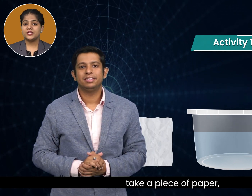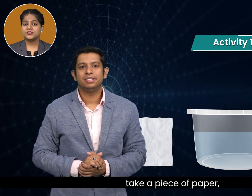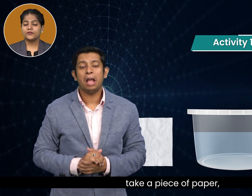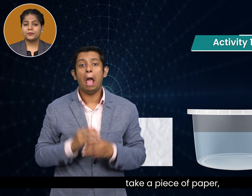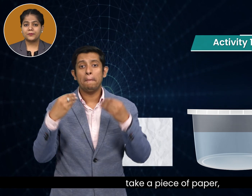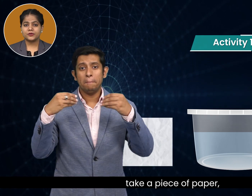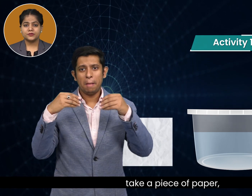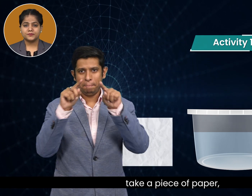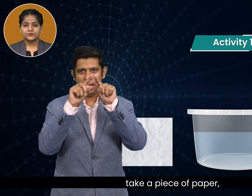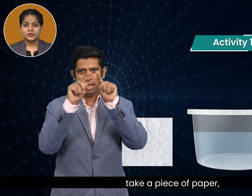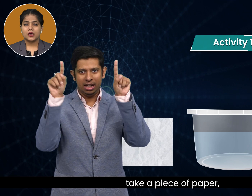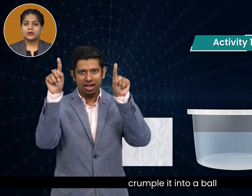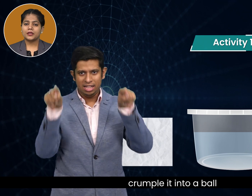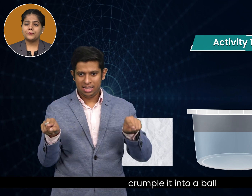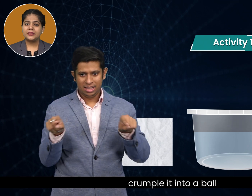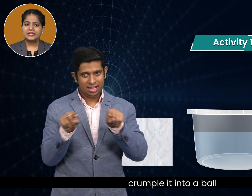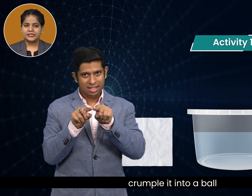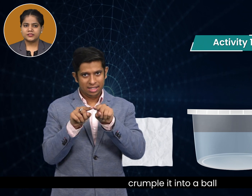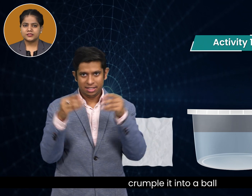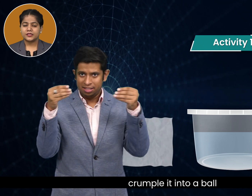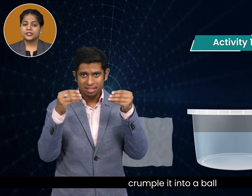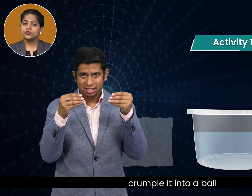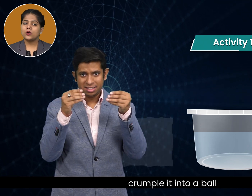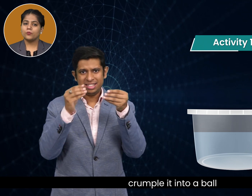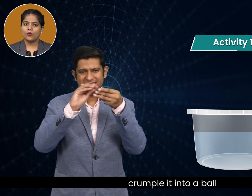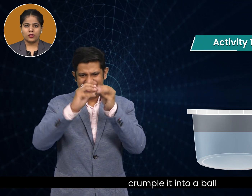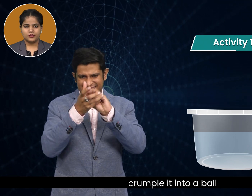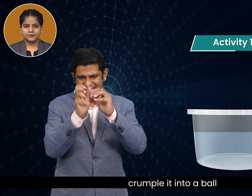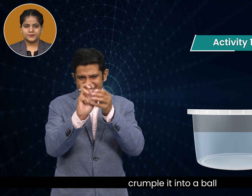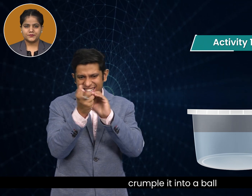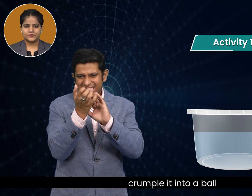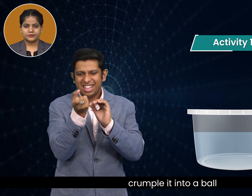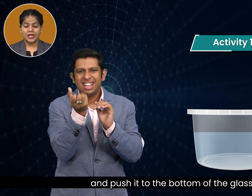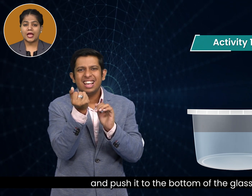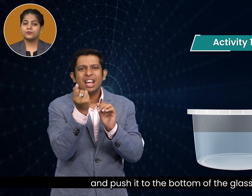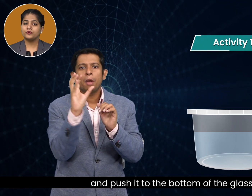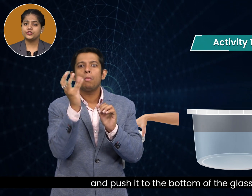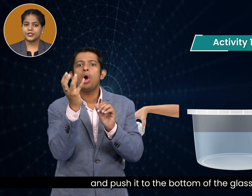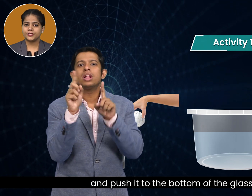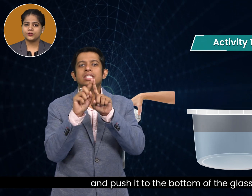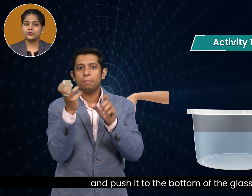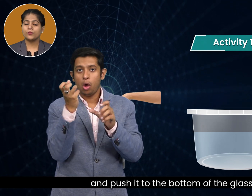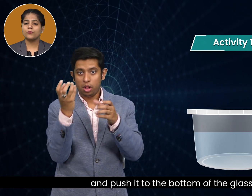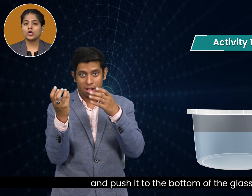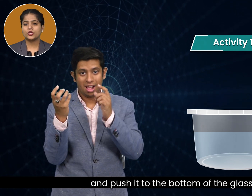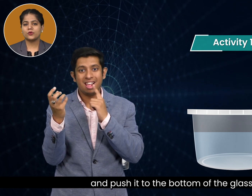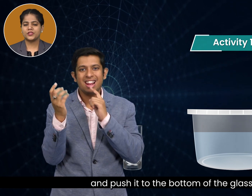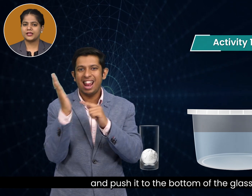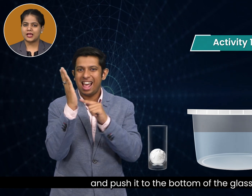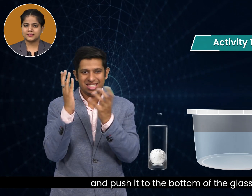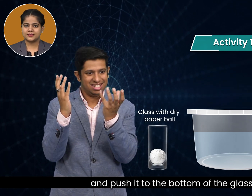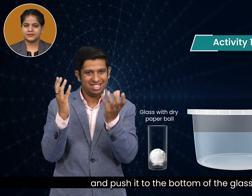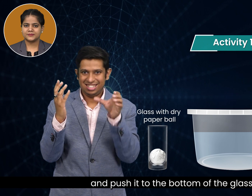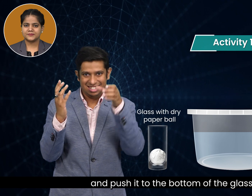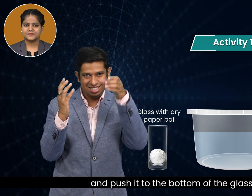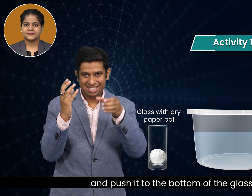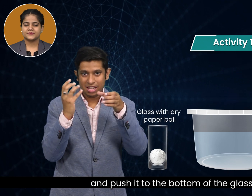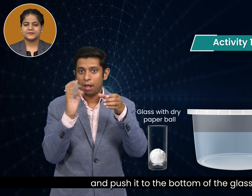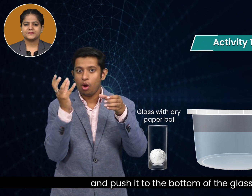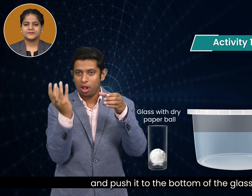Take a piece of paper, crumple it into a ball and push it to the bottom of the